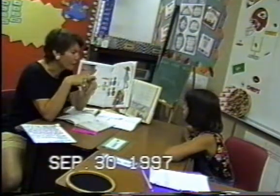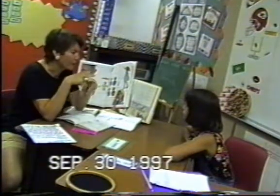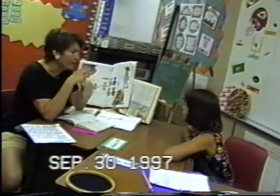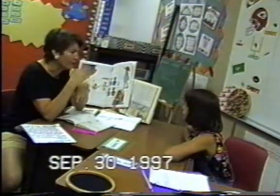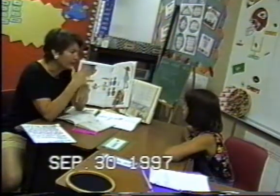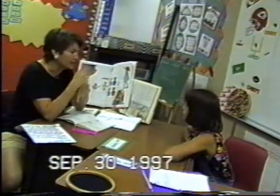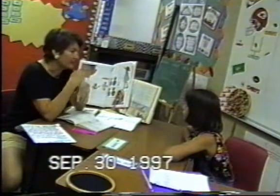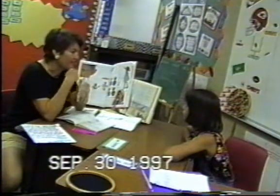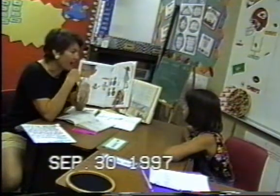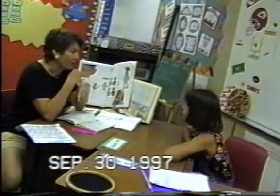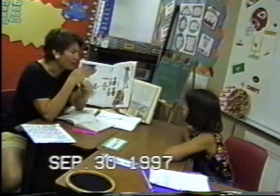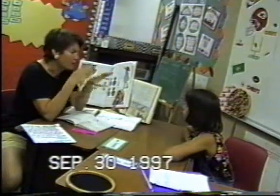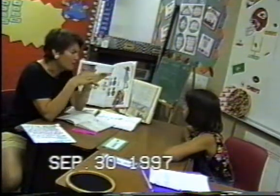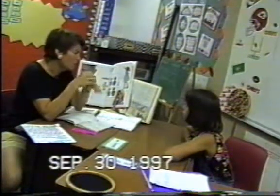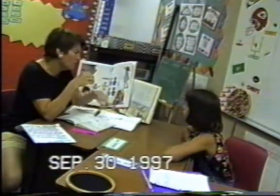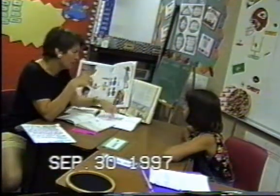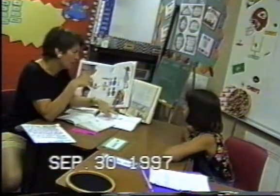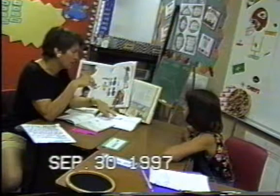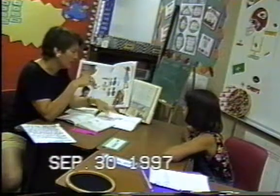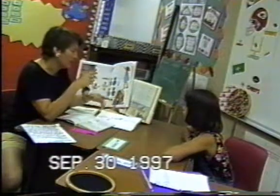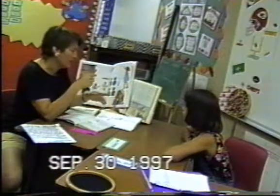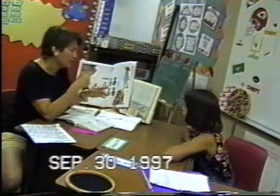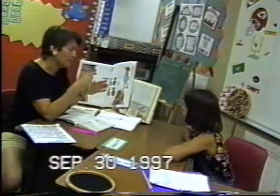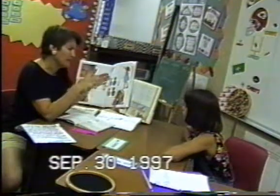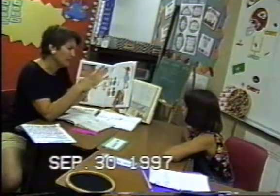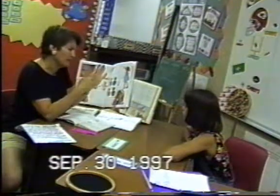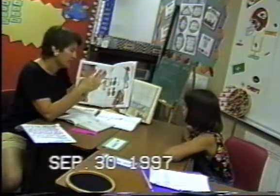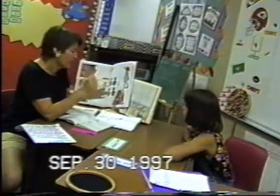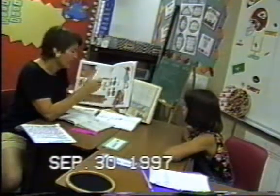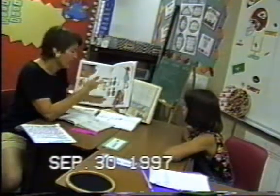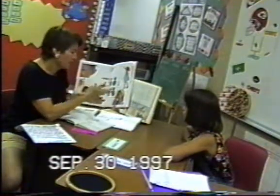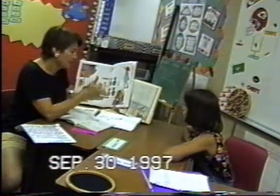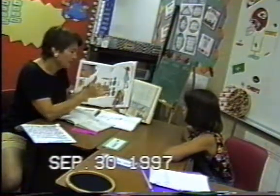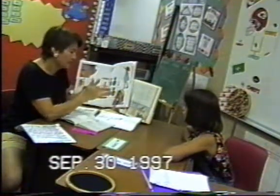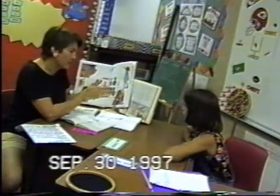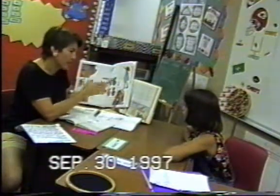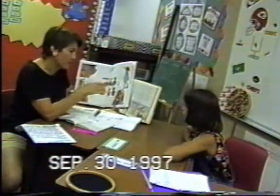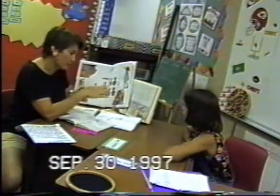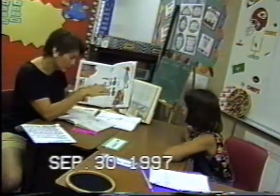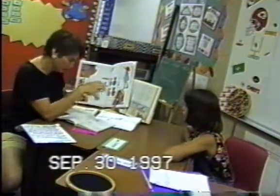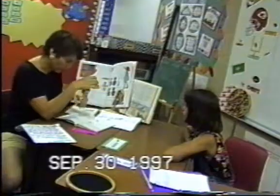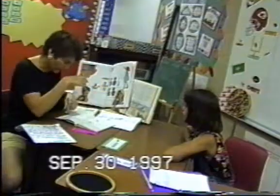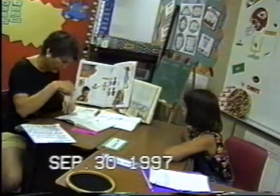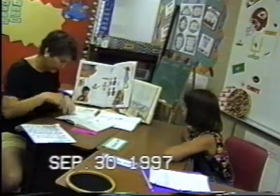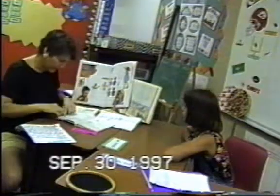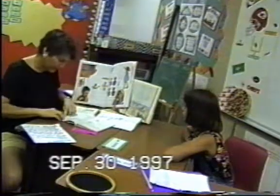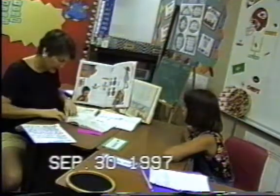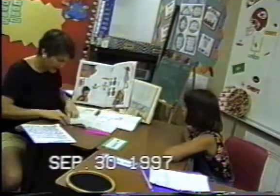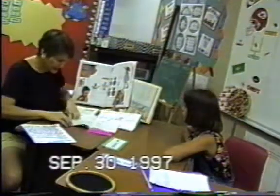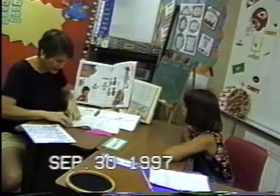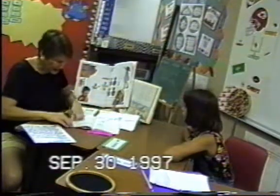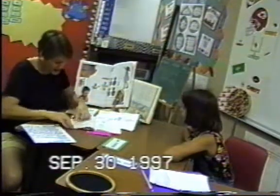verb, it's a noun. Movement means things that move. This sentence